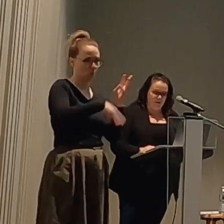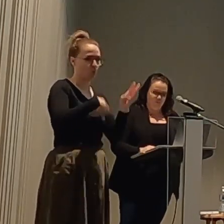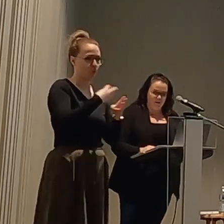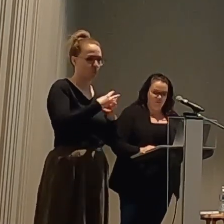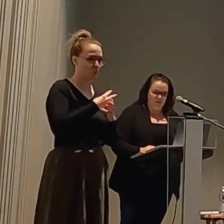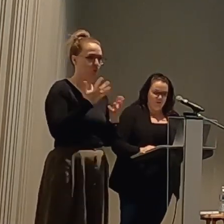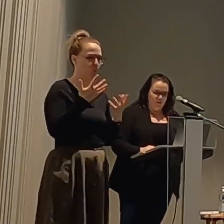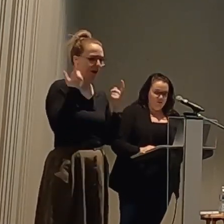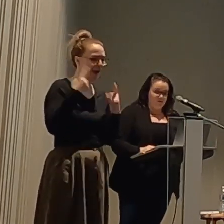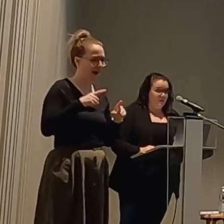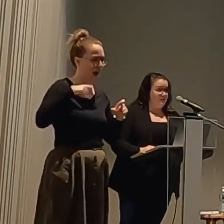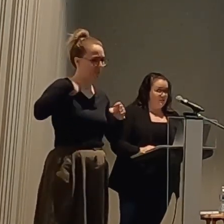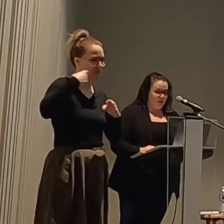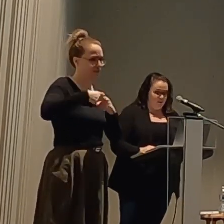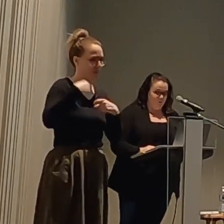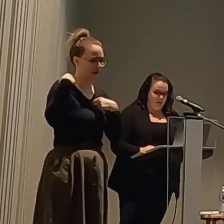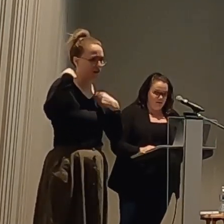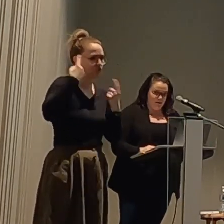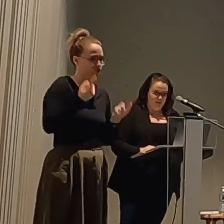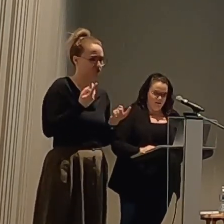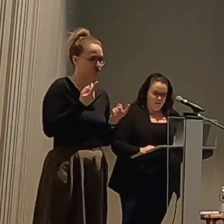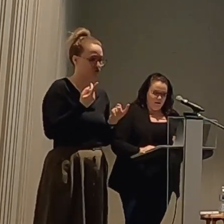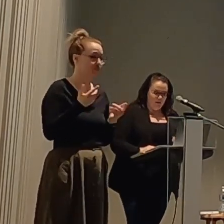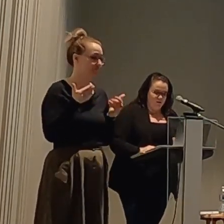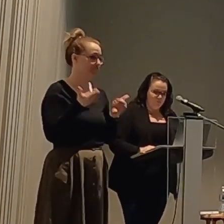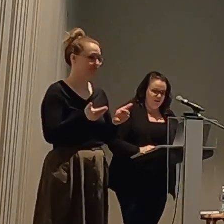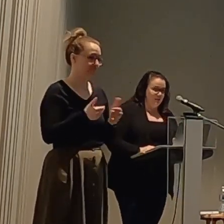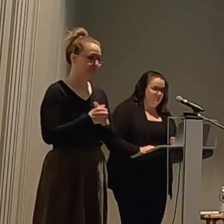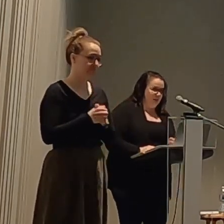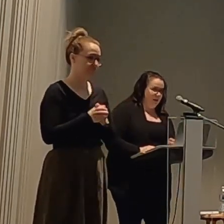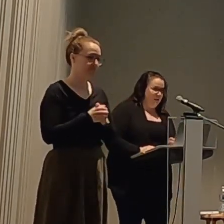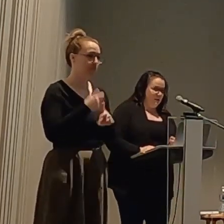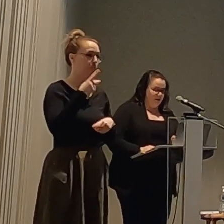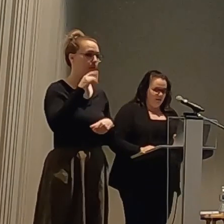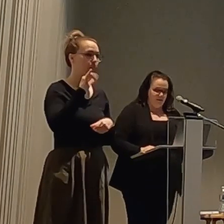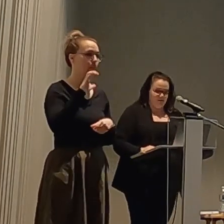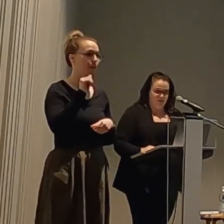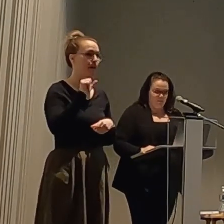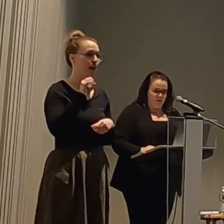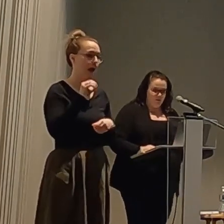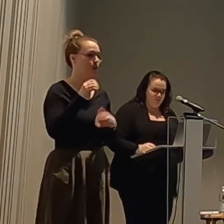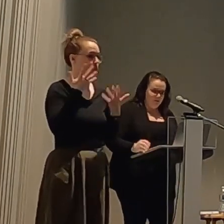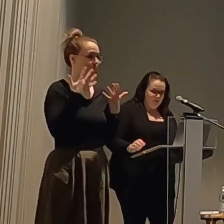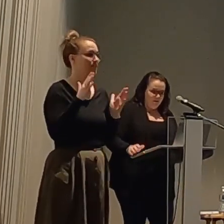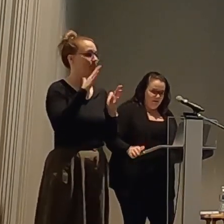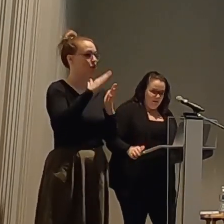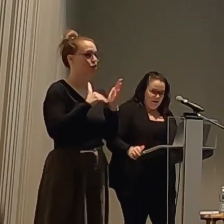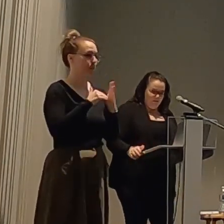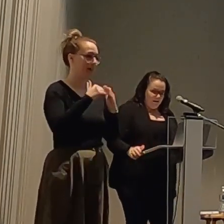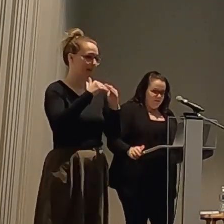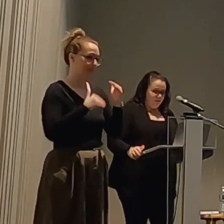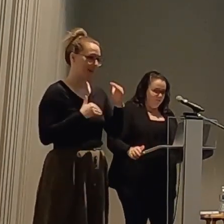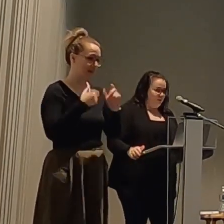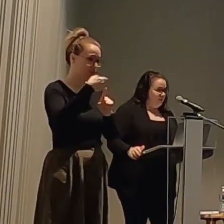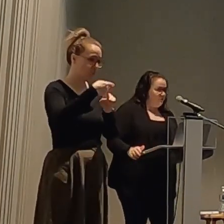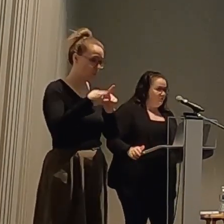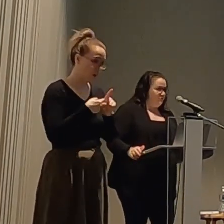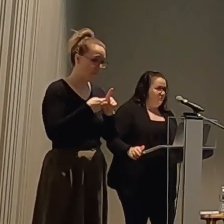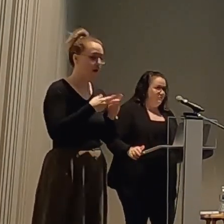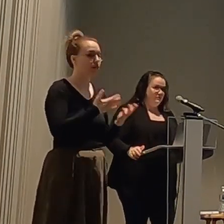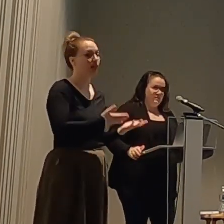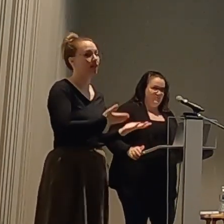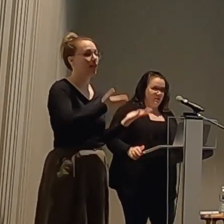are dealing with. So that's exactly what he did. He completed the painting in less than a month and then delivered